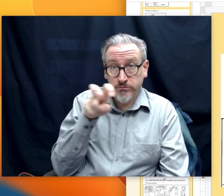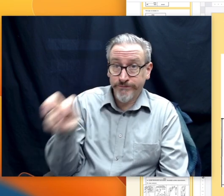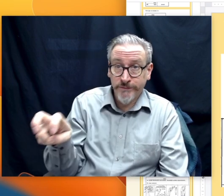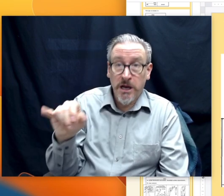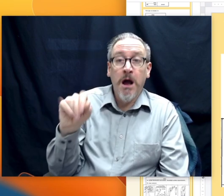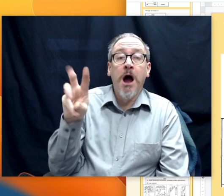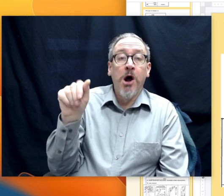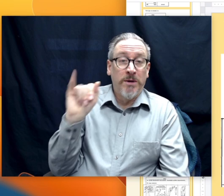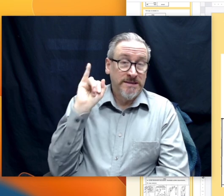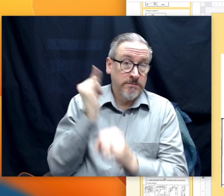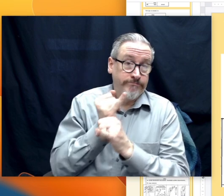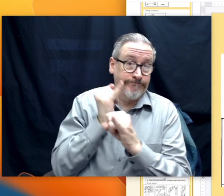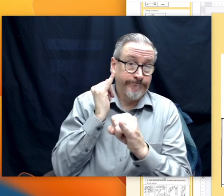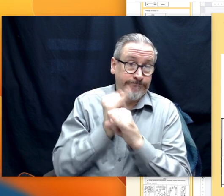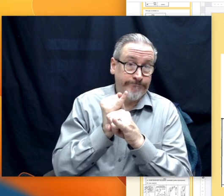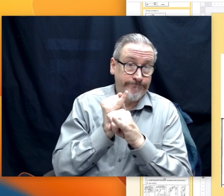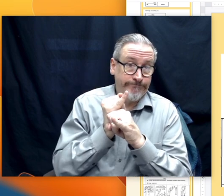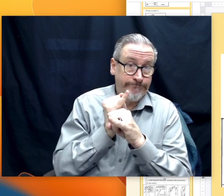to